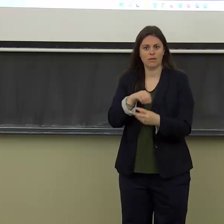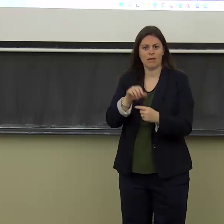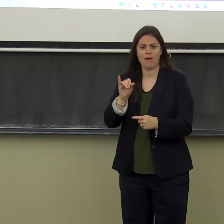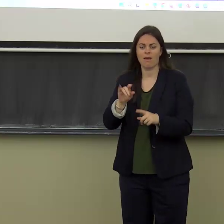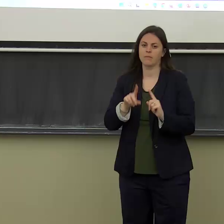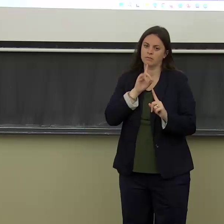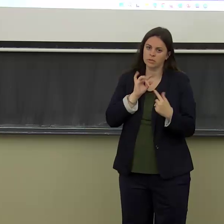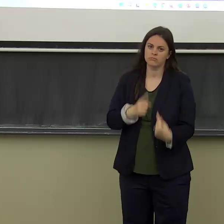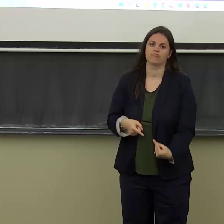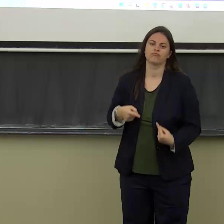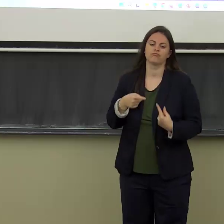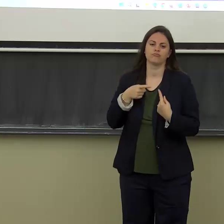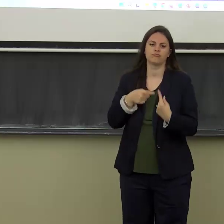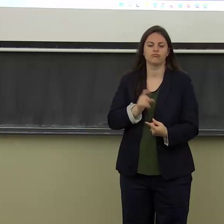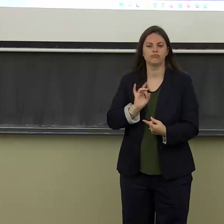struggle with it.